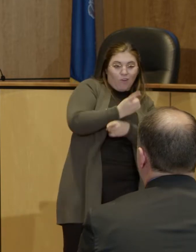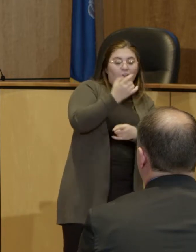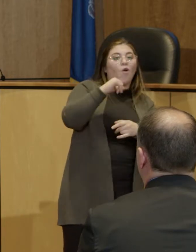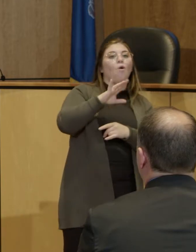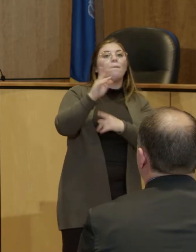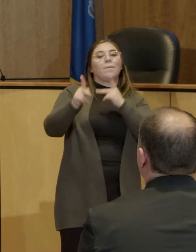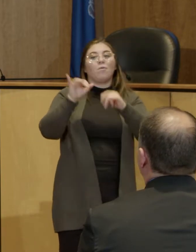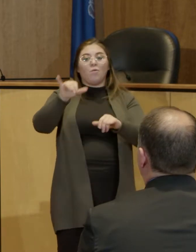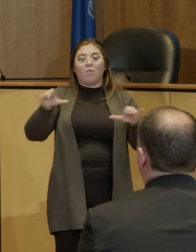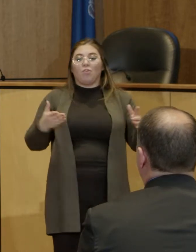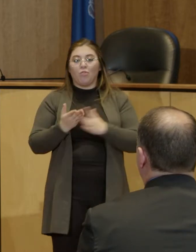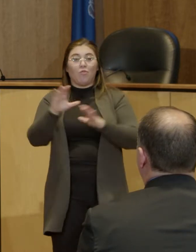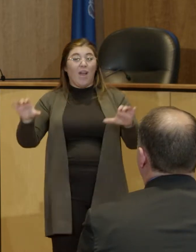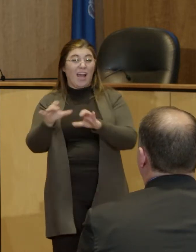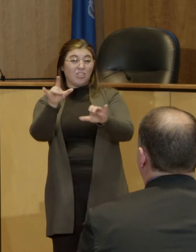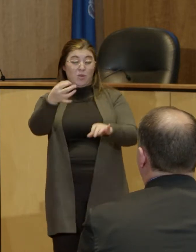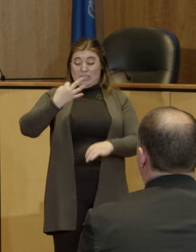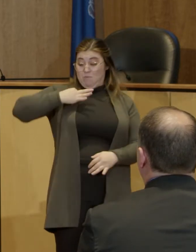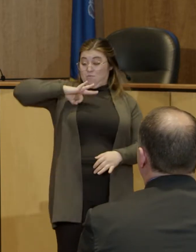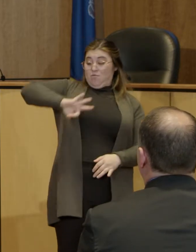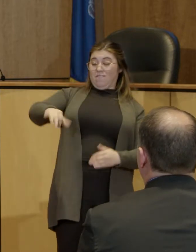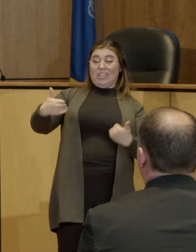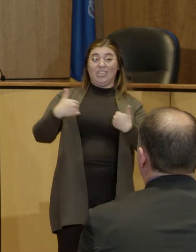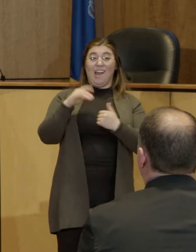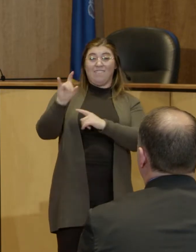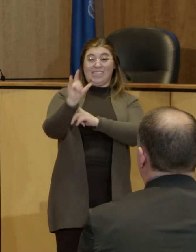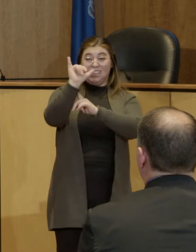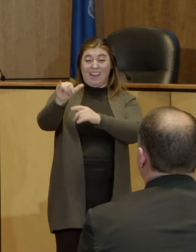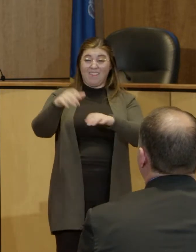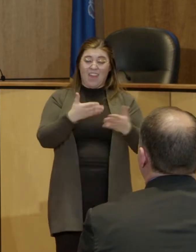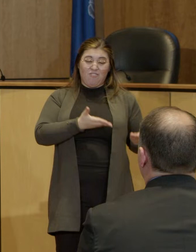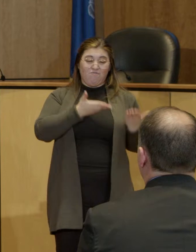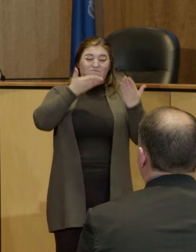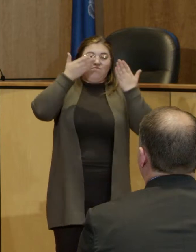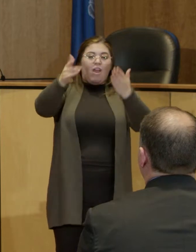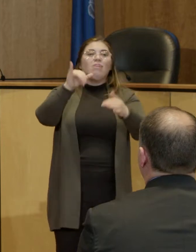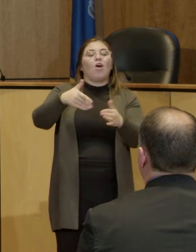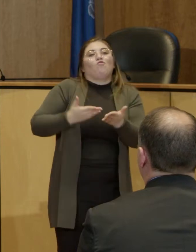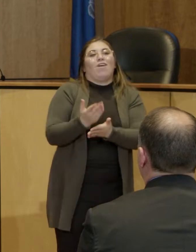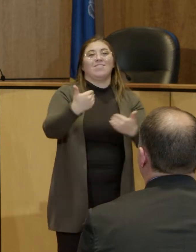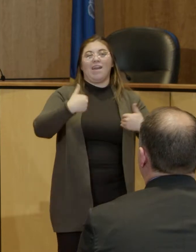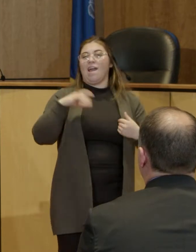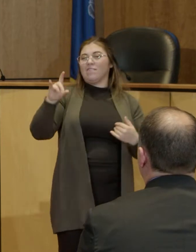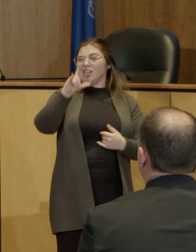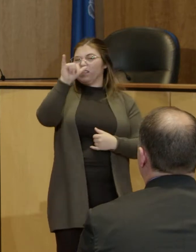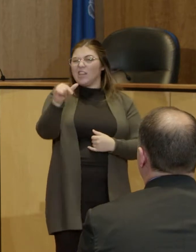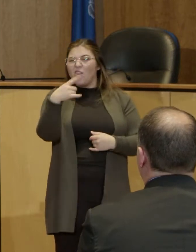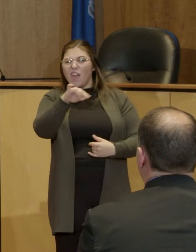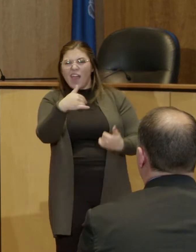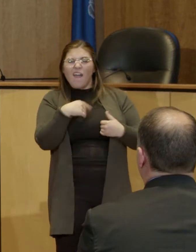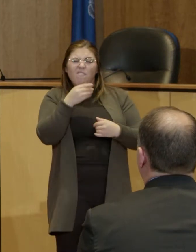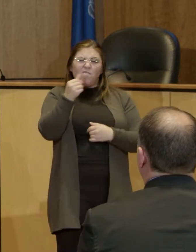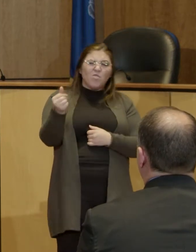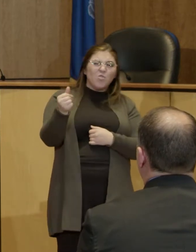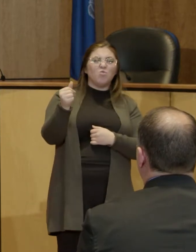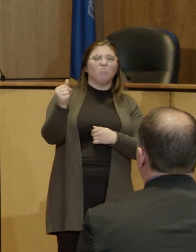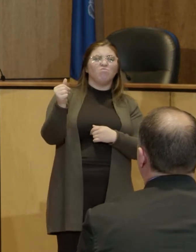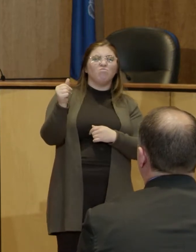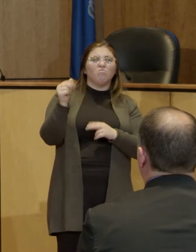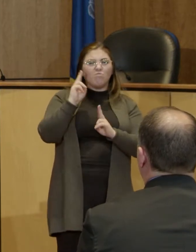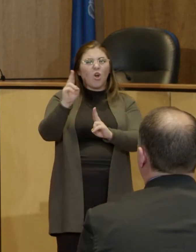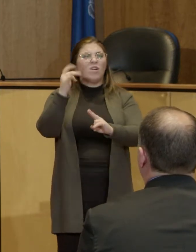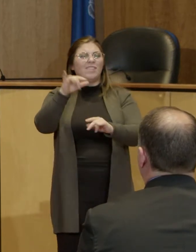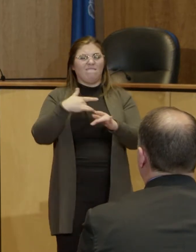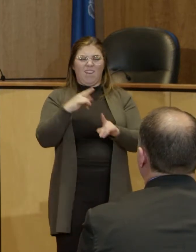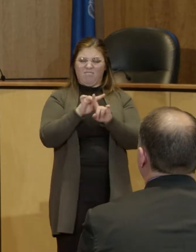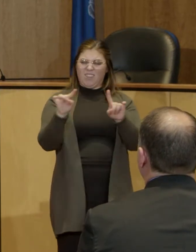through actions. So it was a privilege in which they carried the right to dignity. There were a few Stoics and others who felt differently,